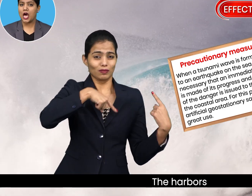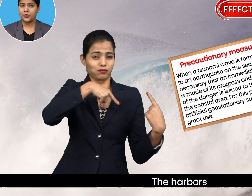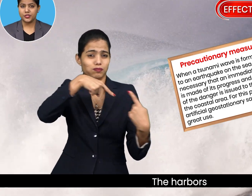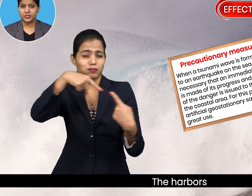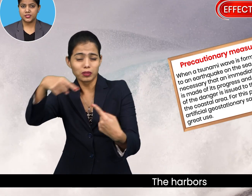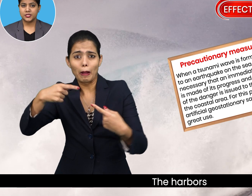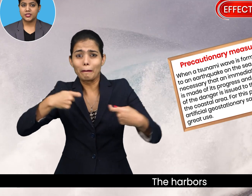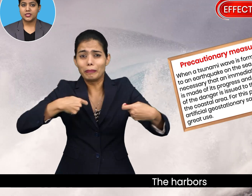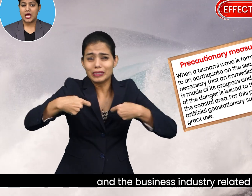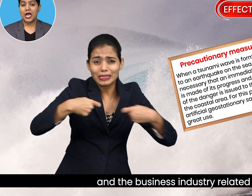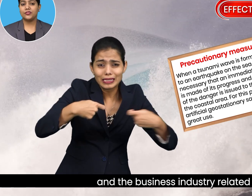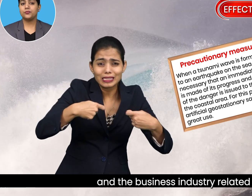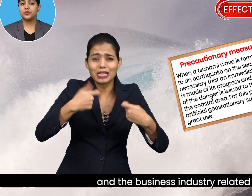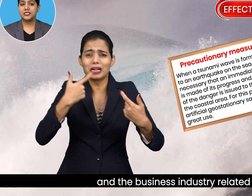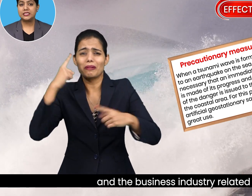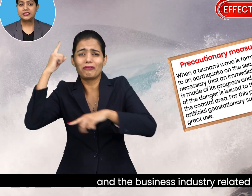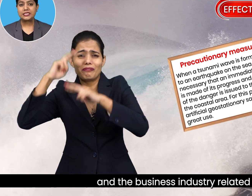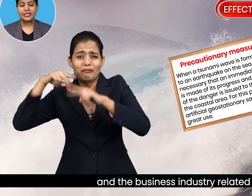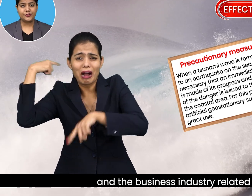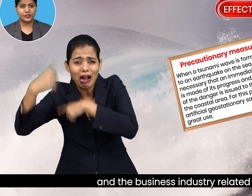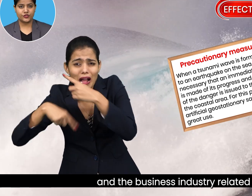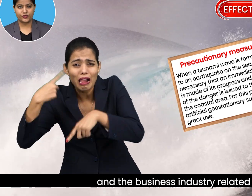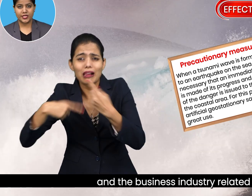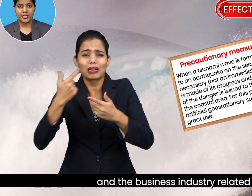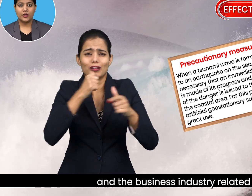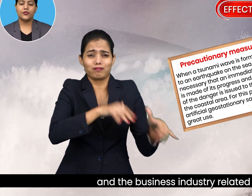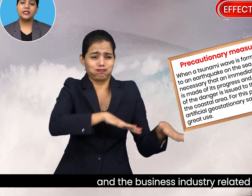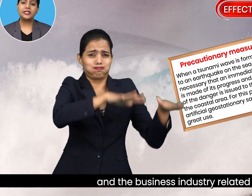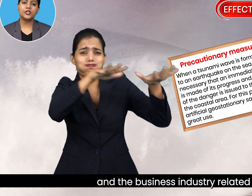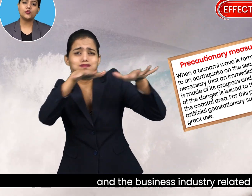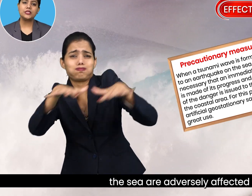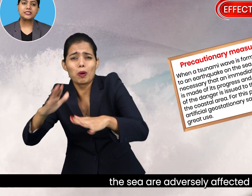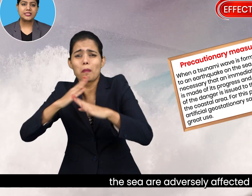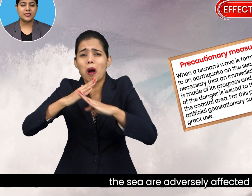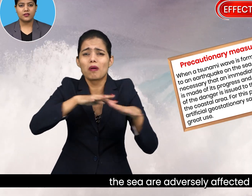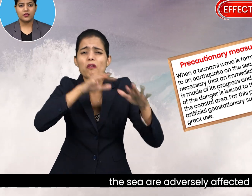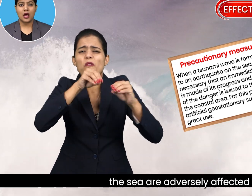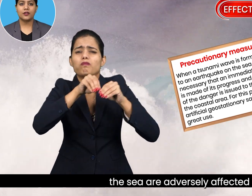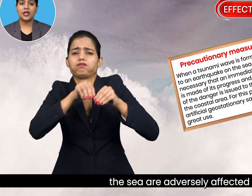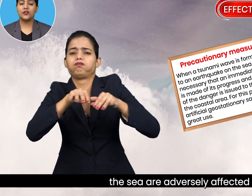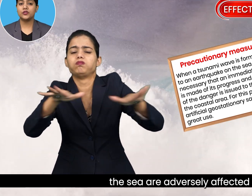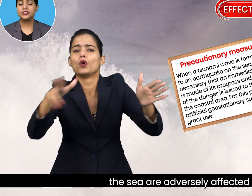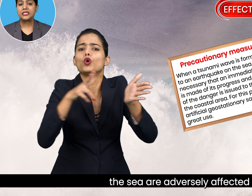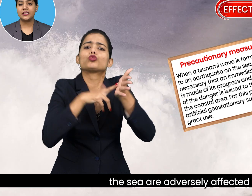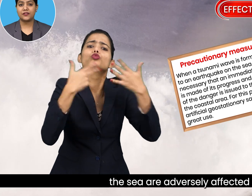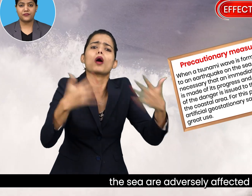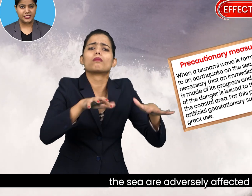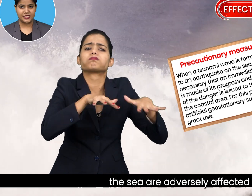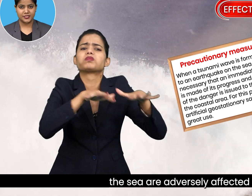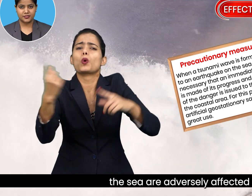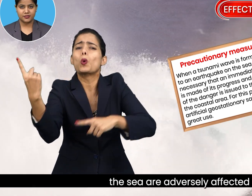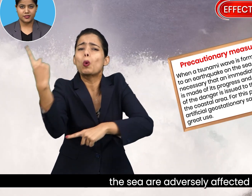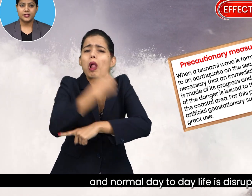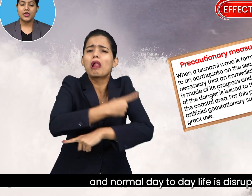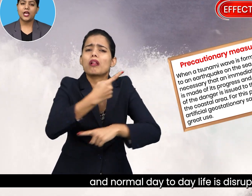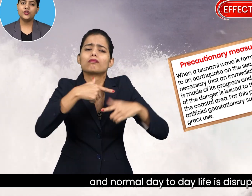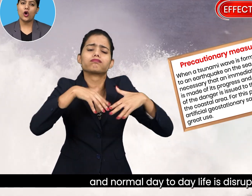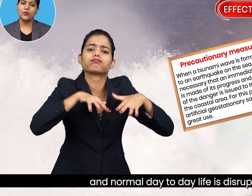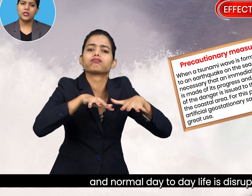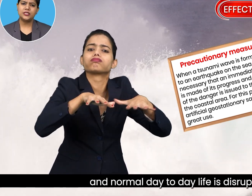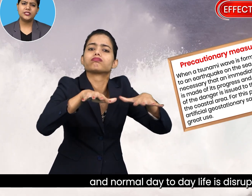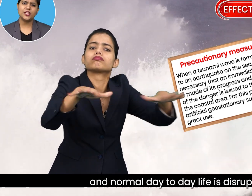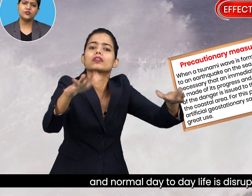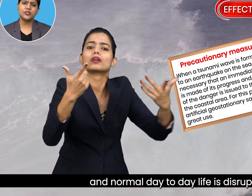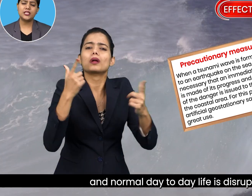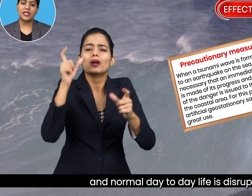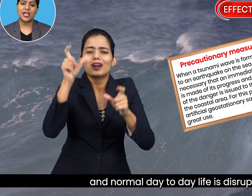The harbors and the business industry related to the sea are adversely affected, and